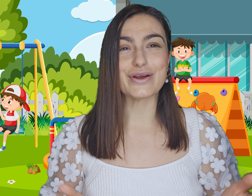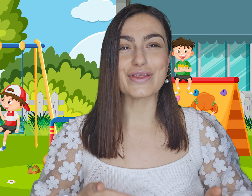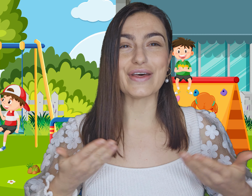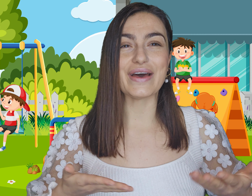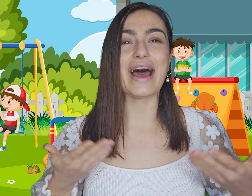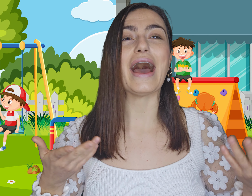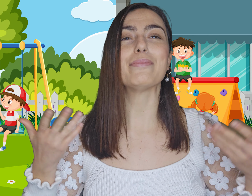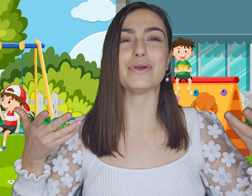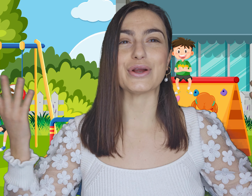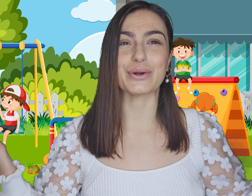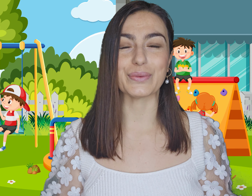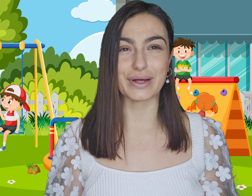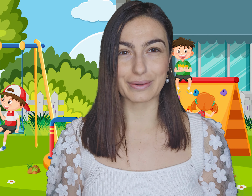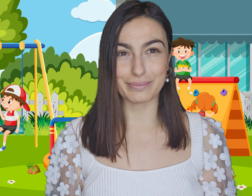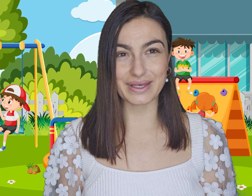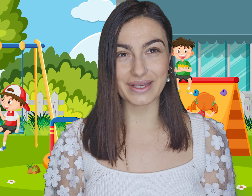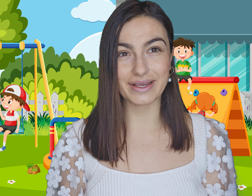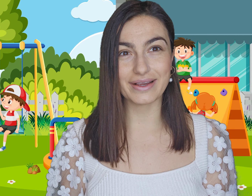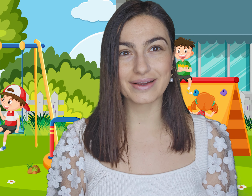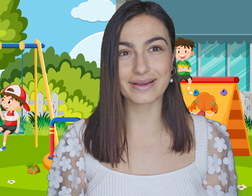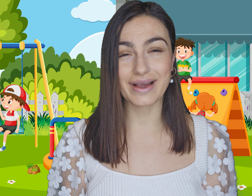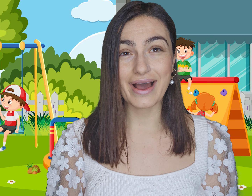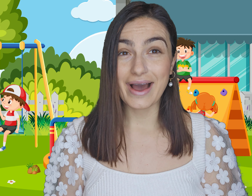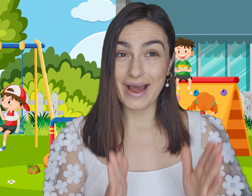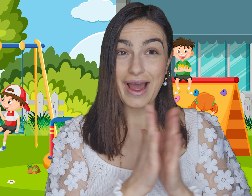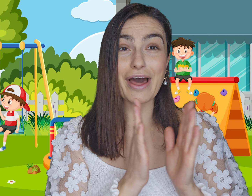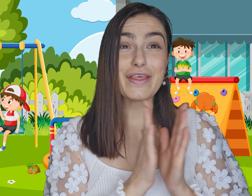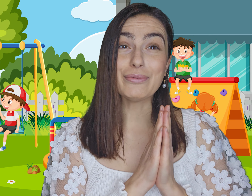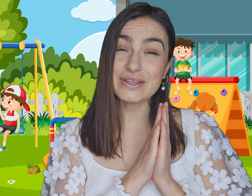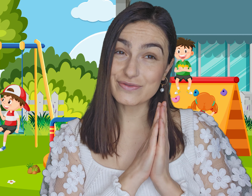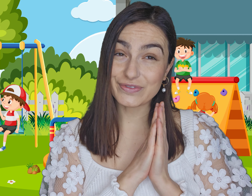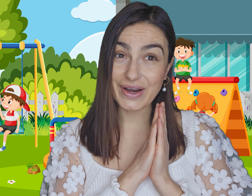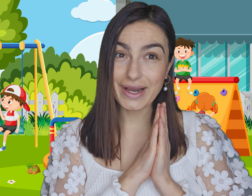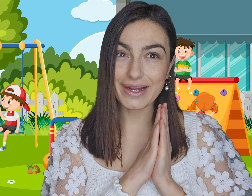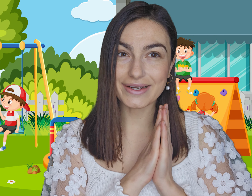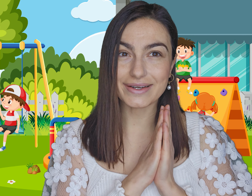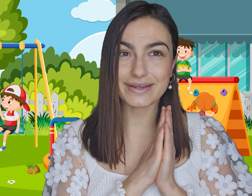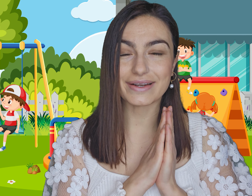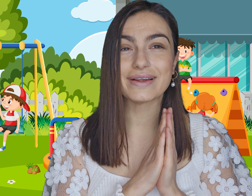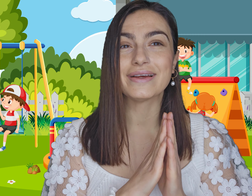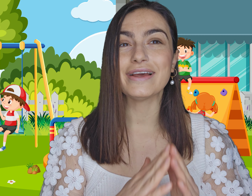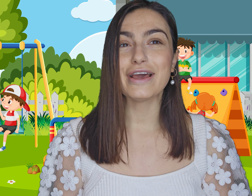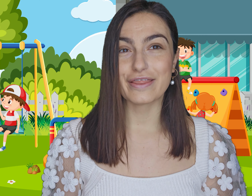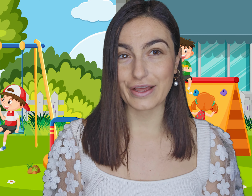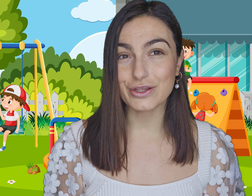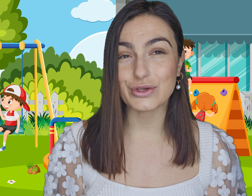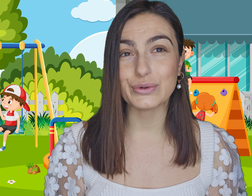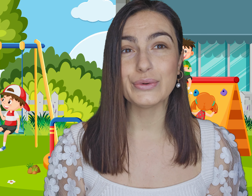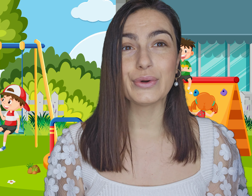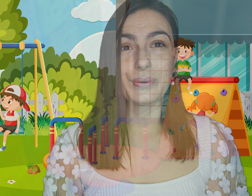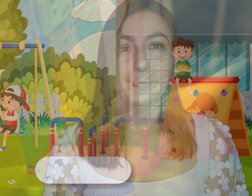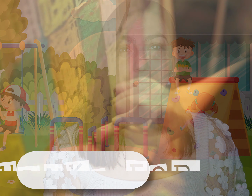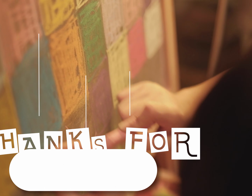together the happier we'll be that was fun thank you we'll be